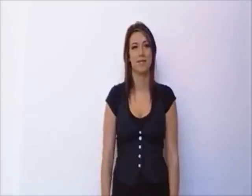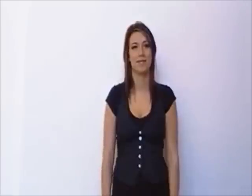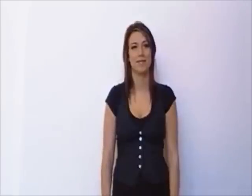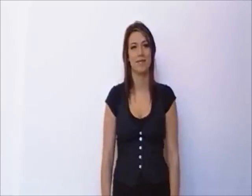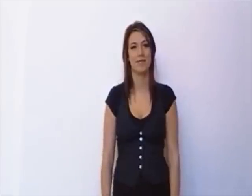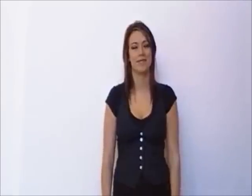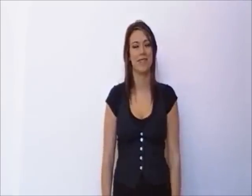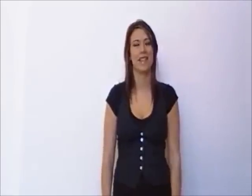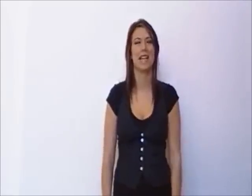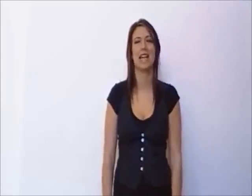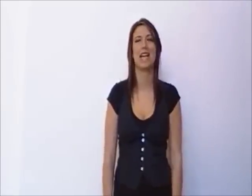Break it down.